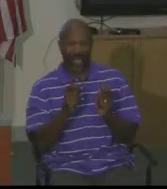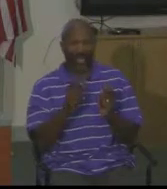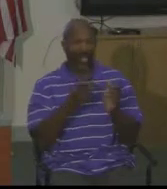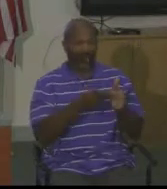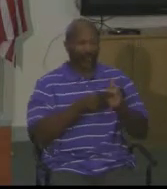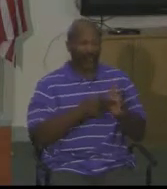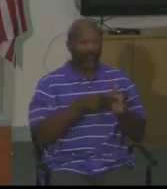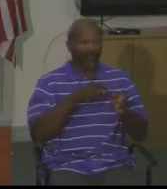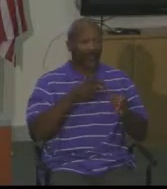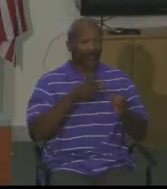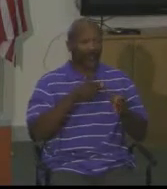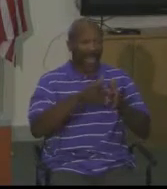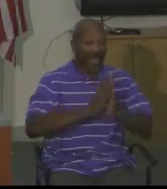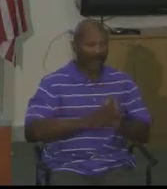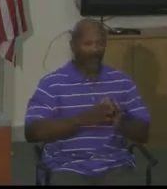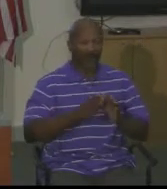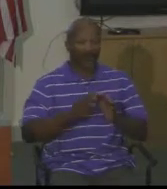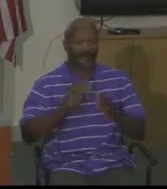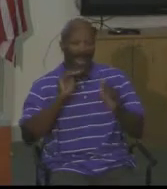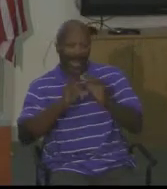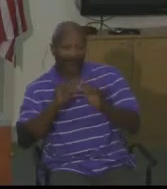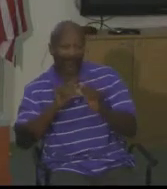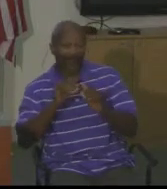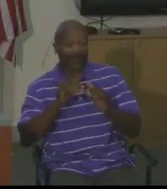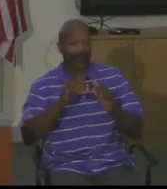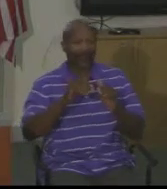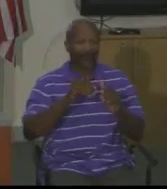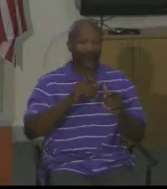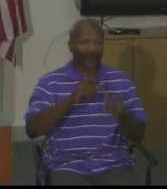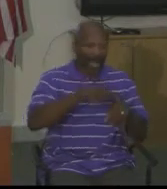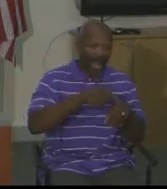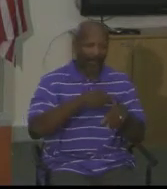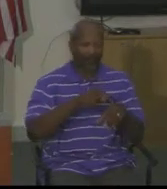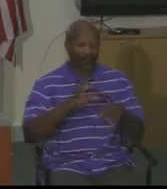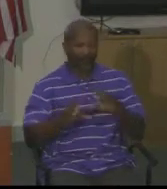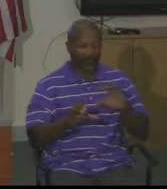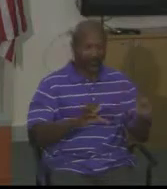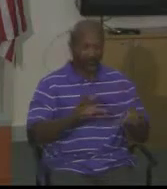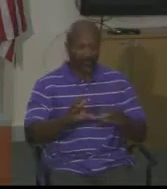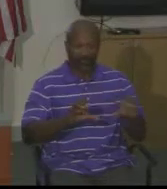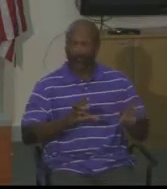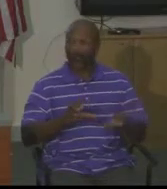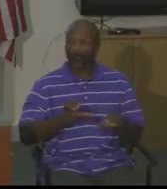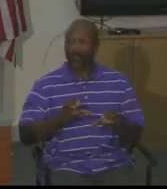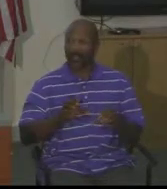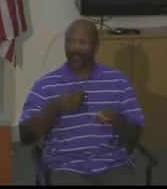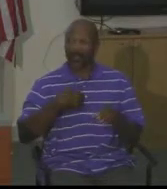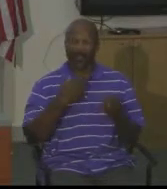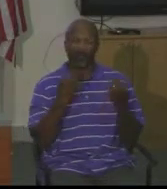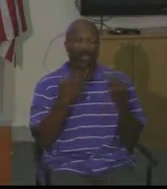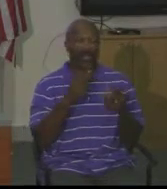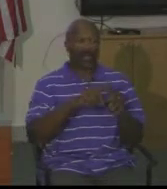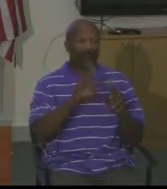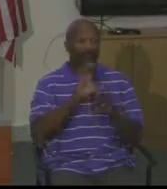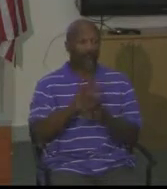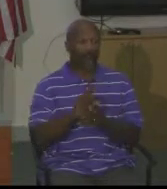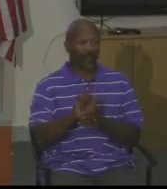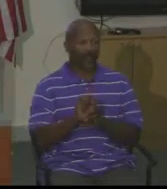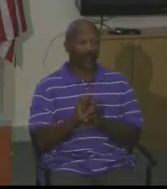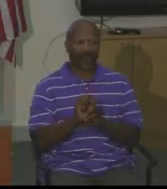request mechanism and the access method for complex systems that have multiple cards.